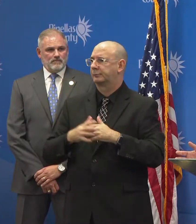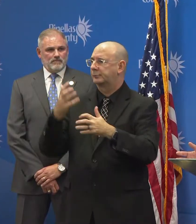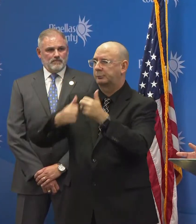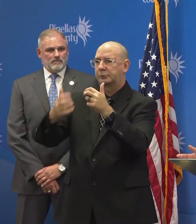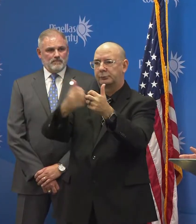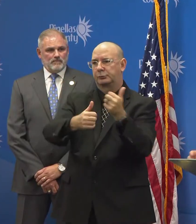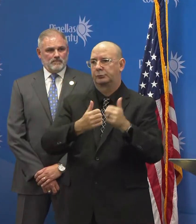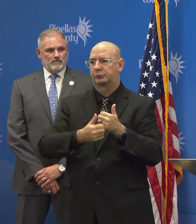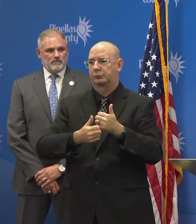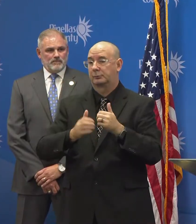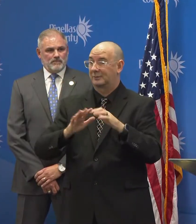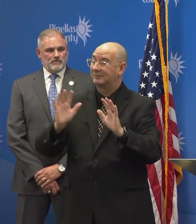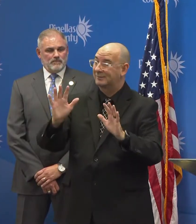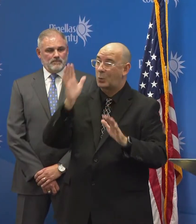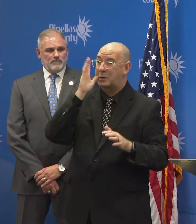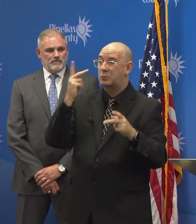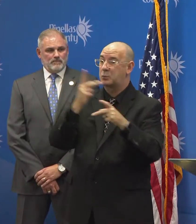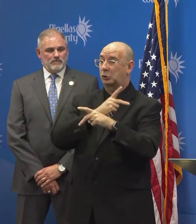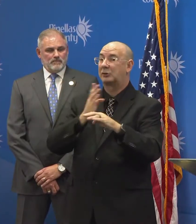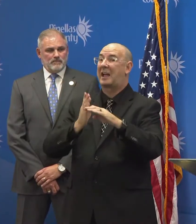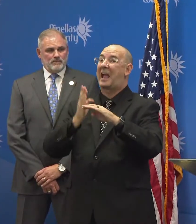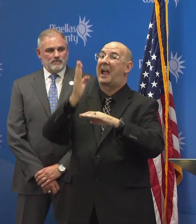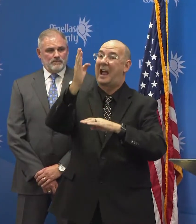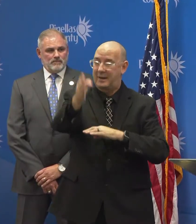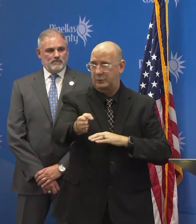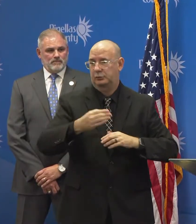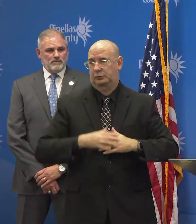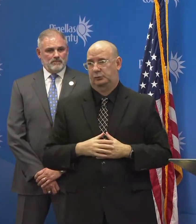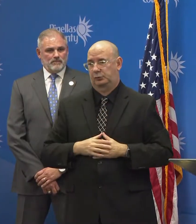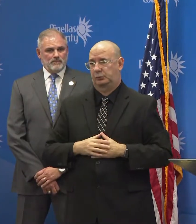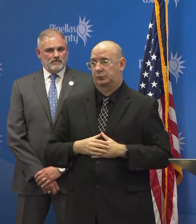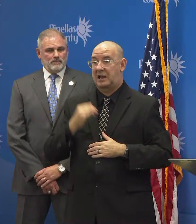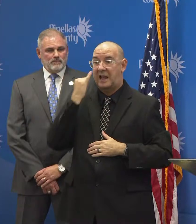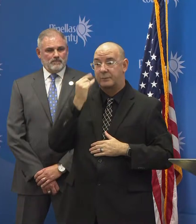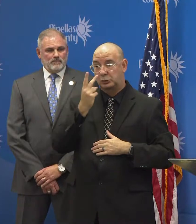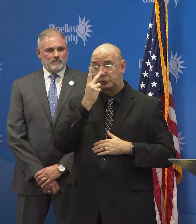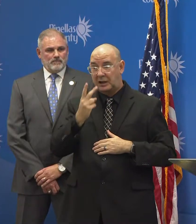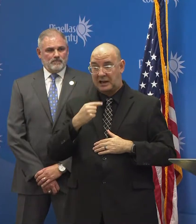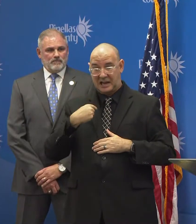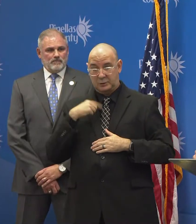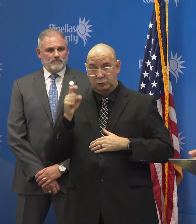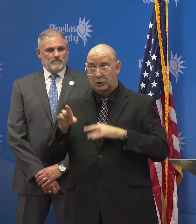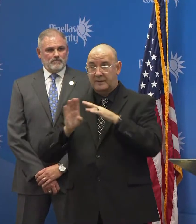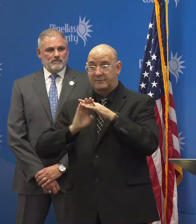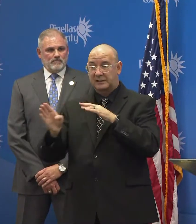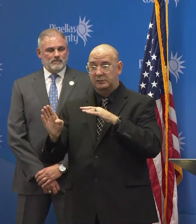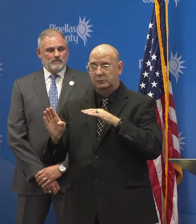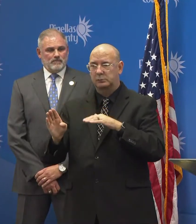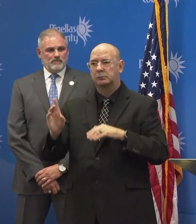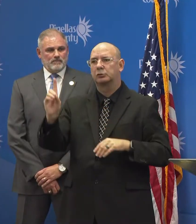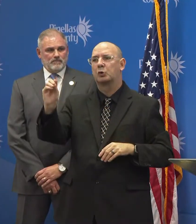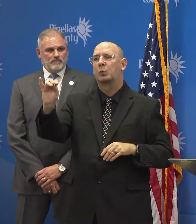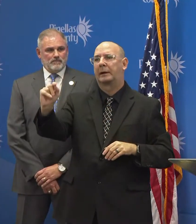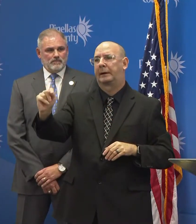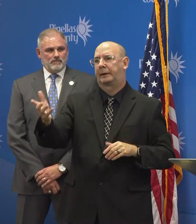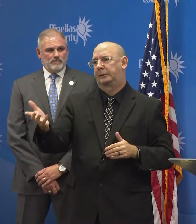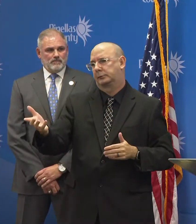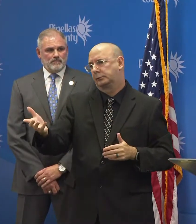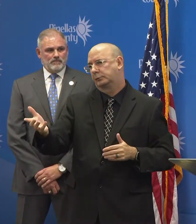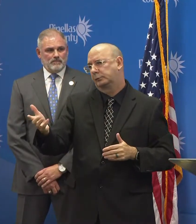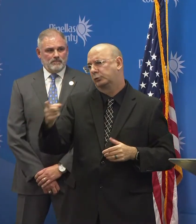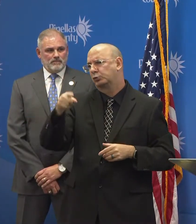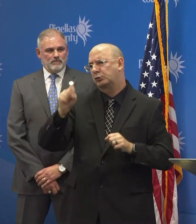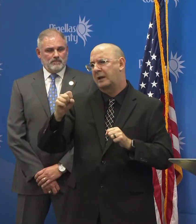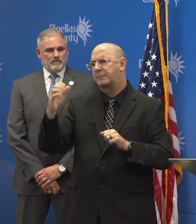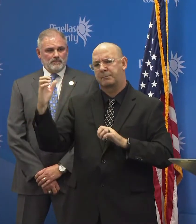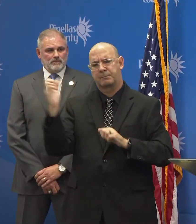difficult situation. And so if you're asked to evacuate, heed those warnings. You're always going to be able to get back to your house